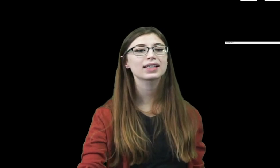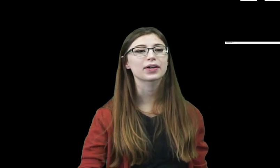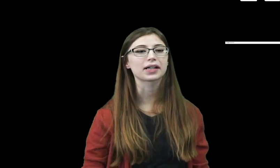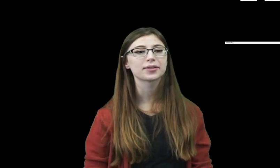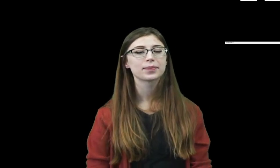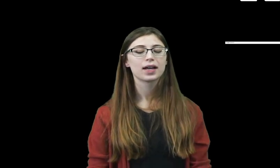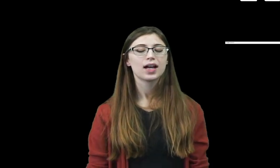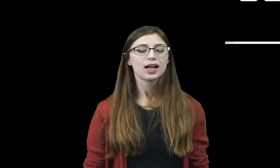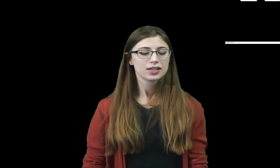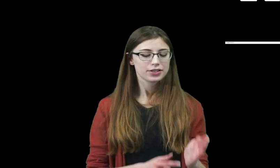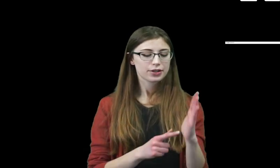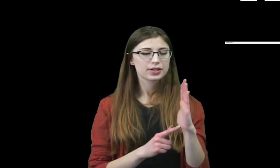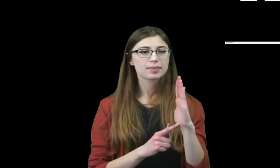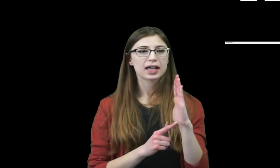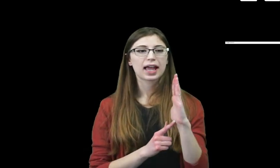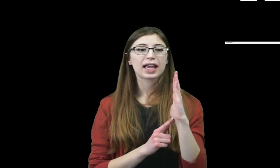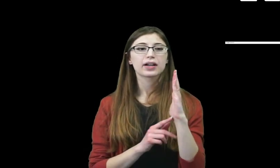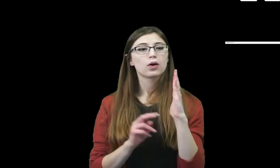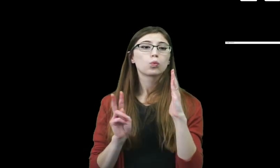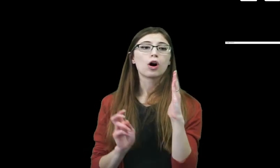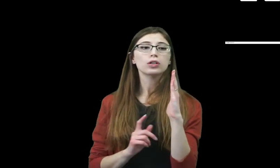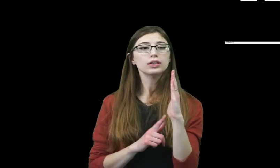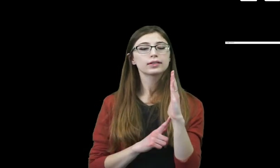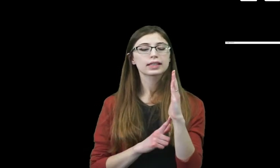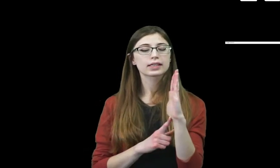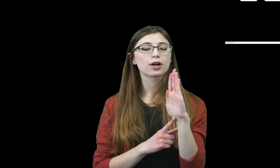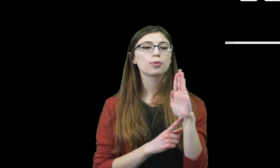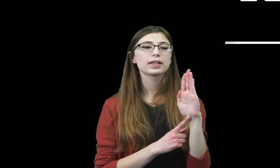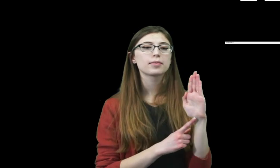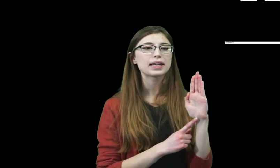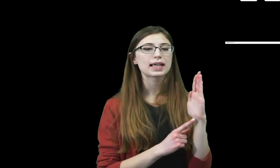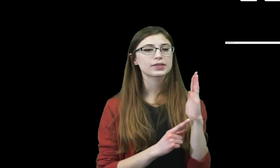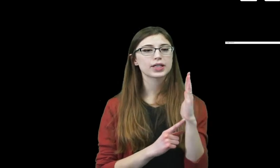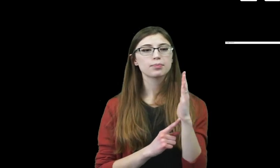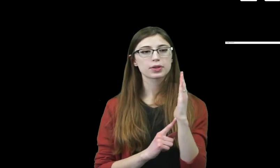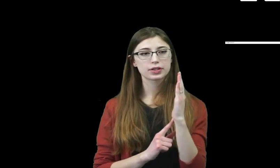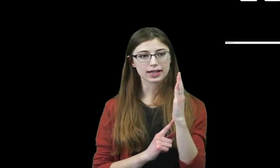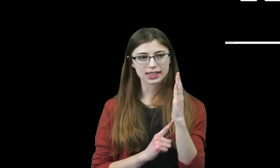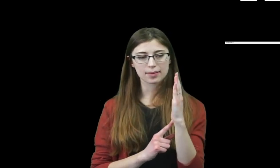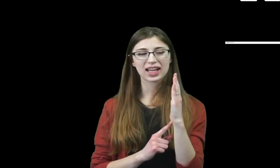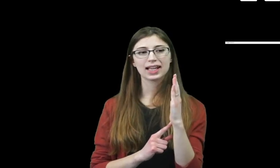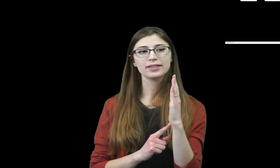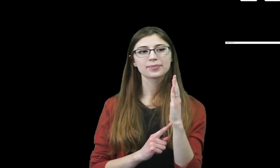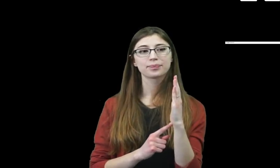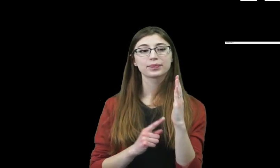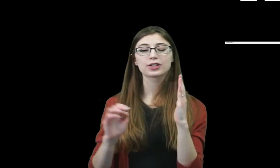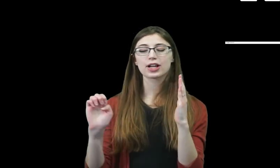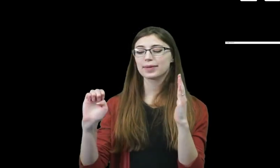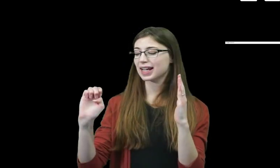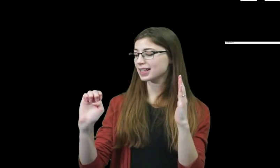Elevator. So you're going to make a wall. That's an open B hand shape with your non-dominant hand. Your dominant hand is